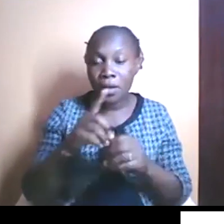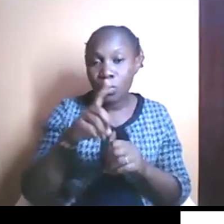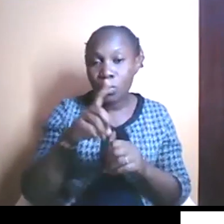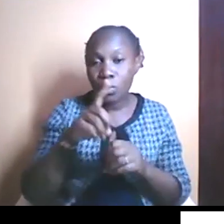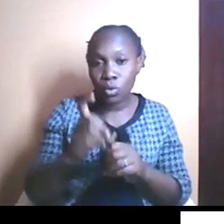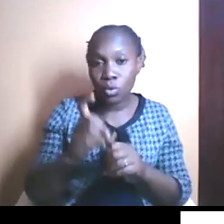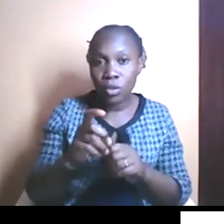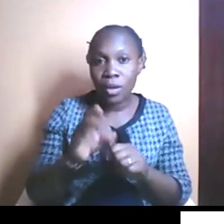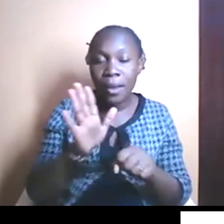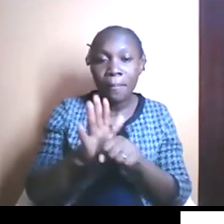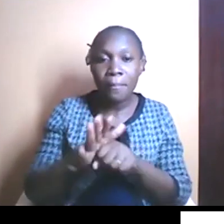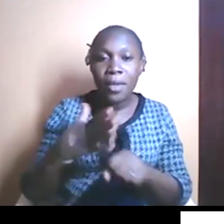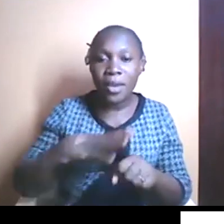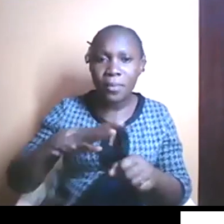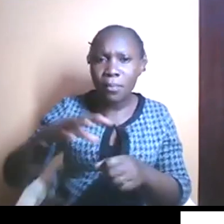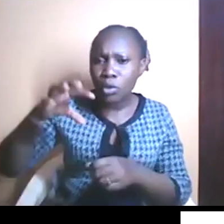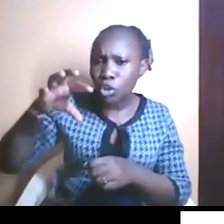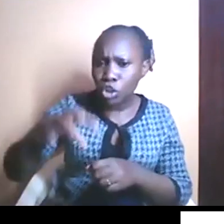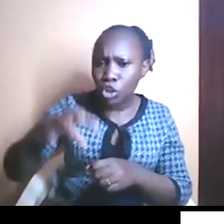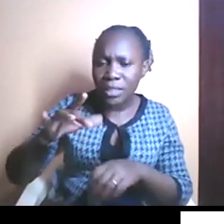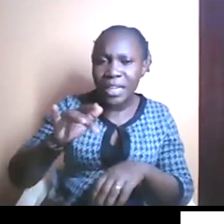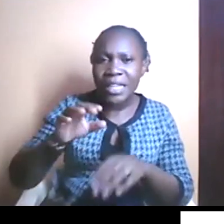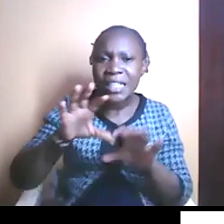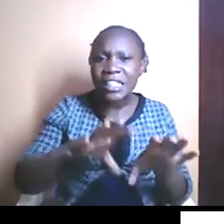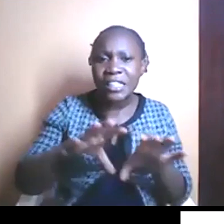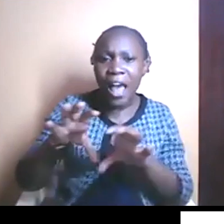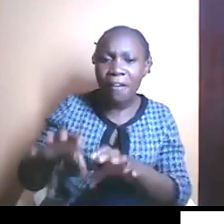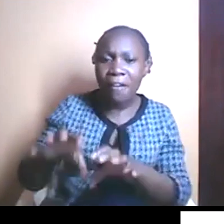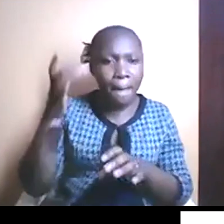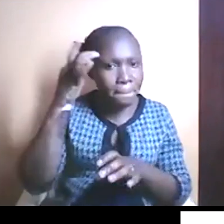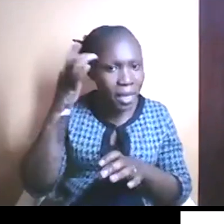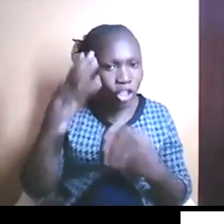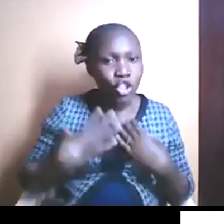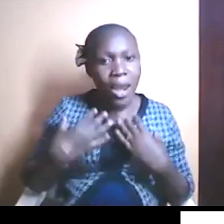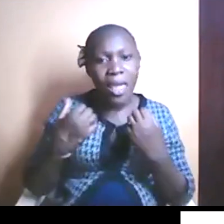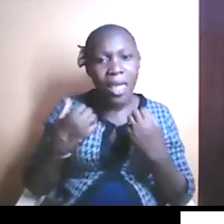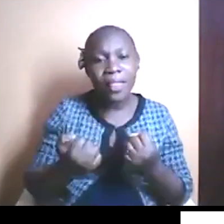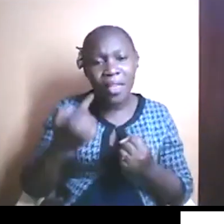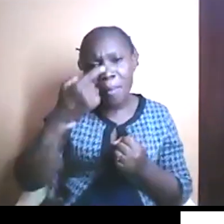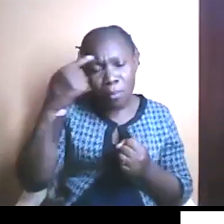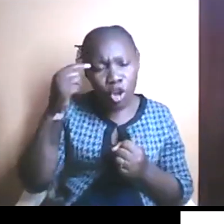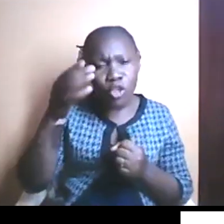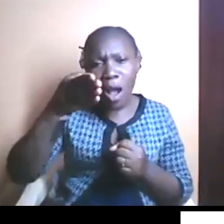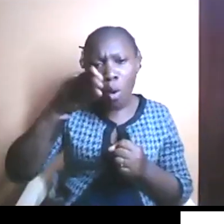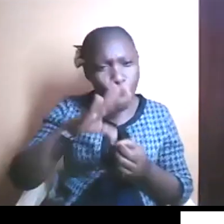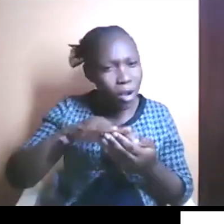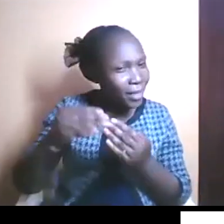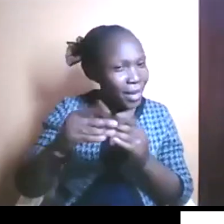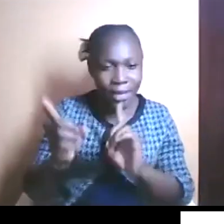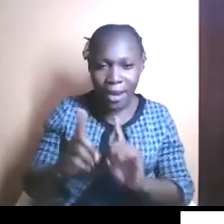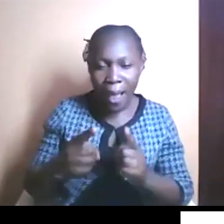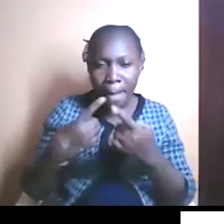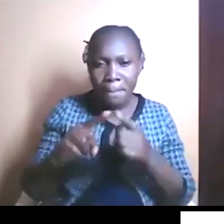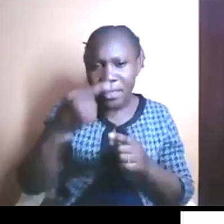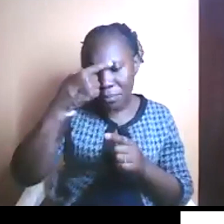problems, not because of the way they were created, but mostly because of societal oppression. So we say in disability, I'm a